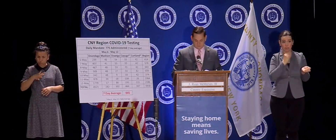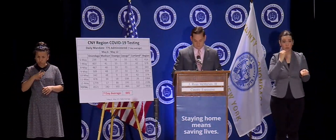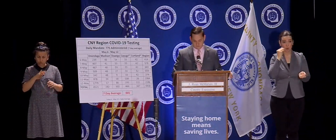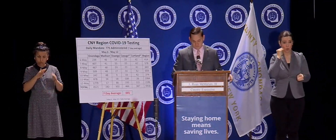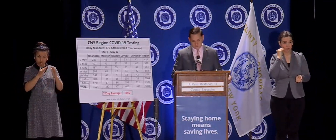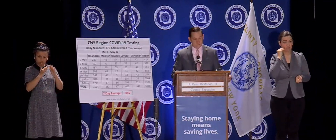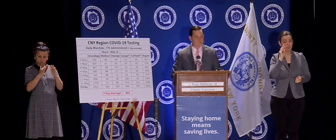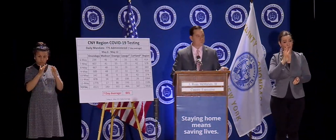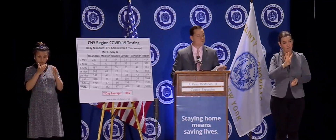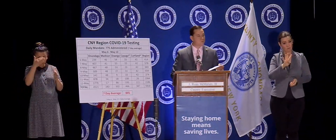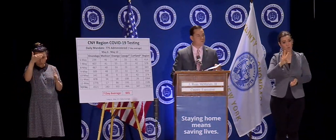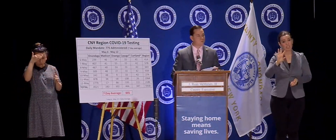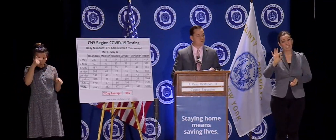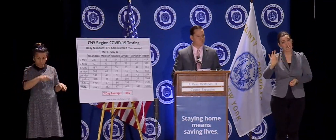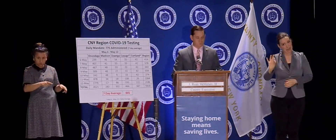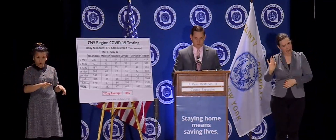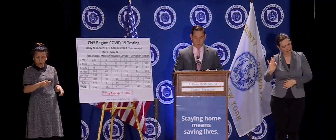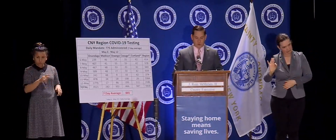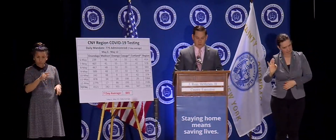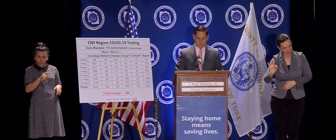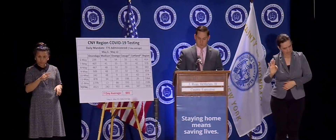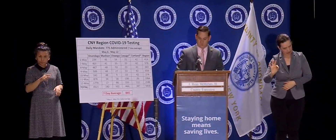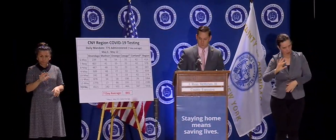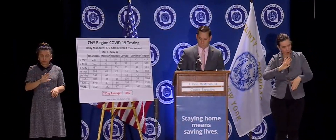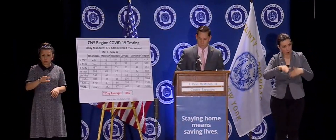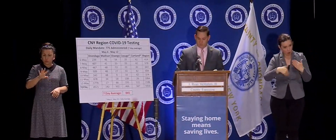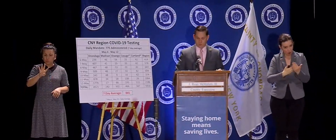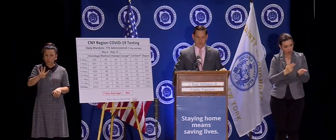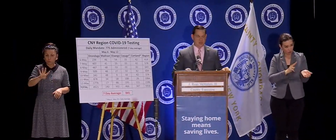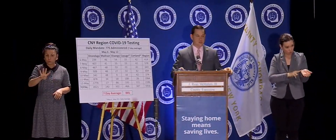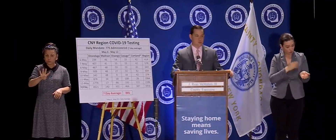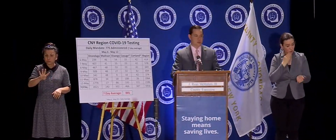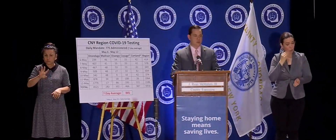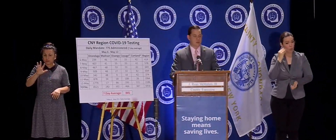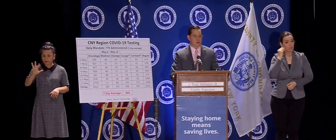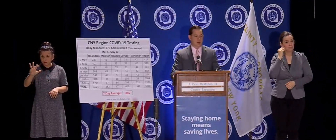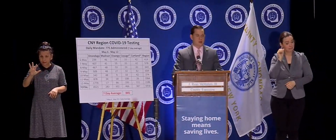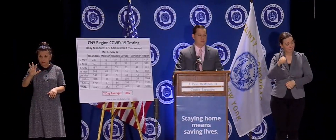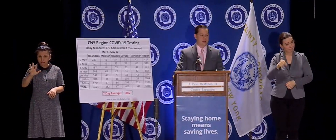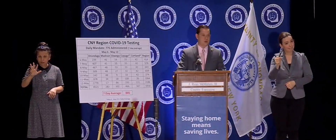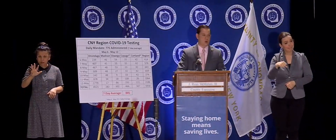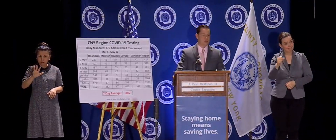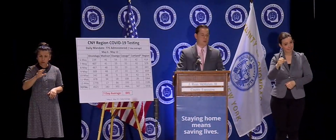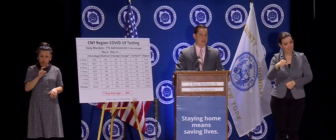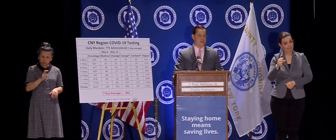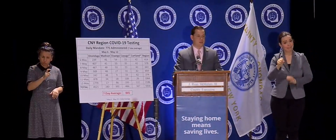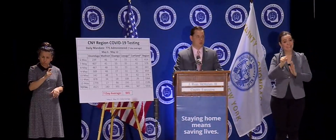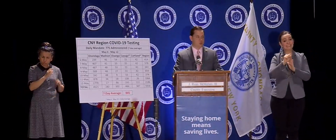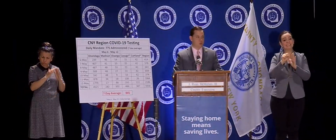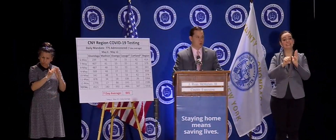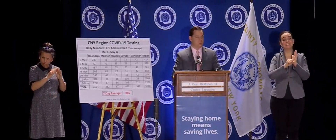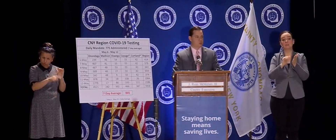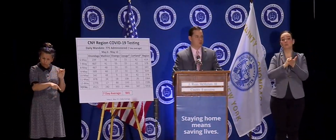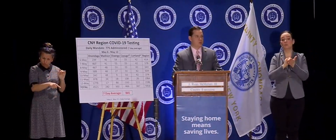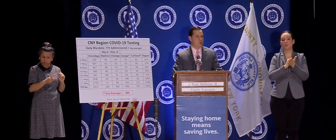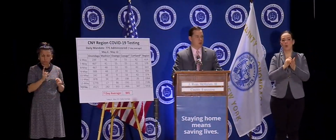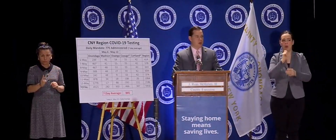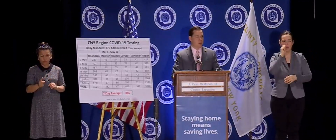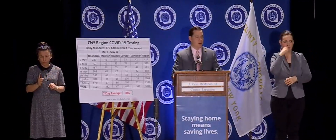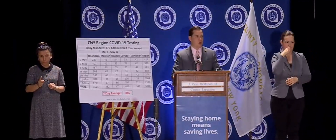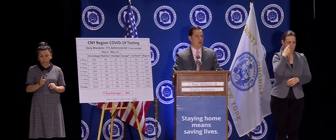49. All from nursing homes? Correct. The state's doing, the state of New York's been testing in nursing